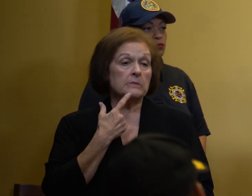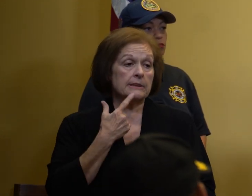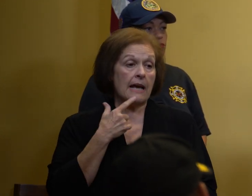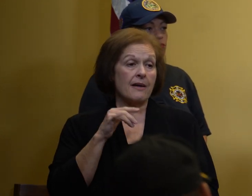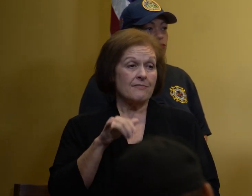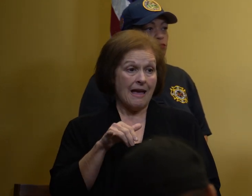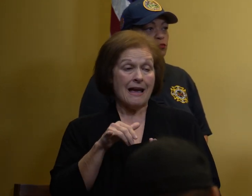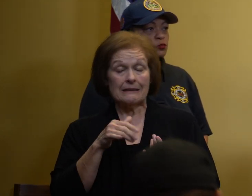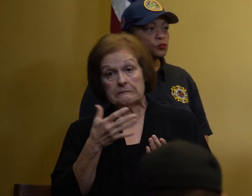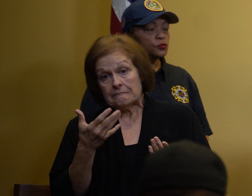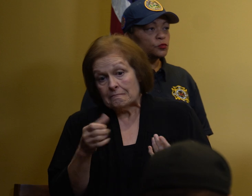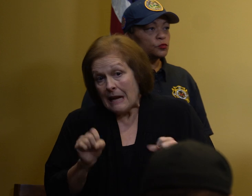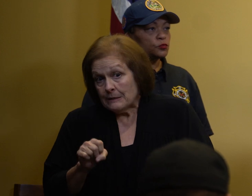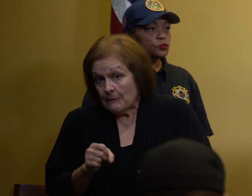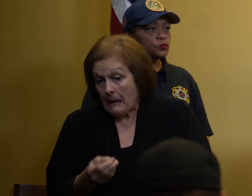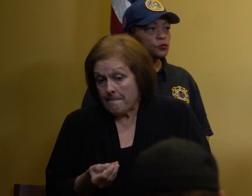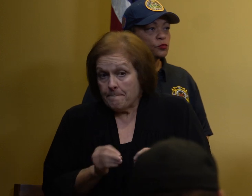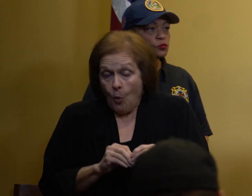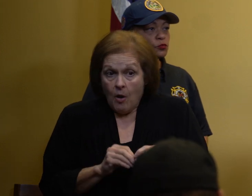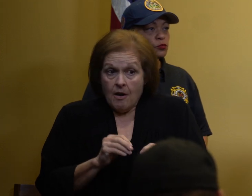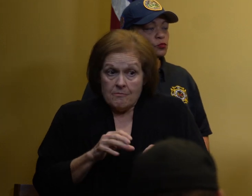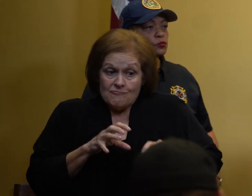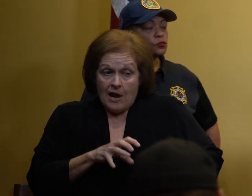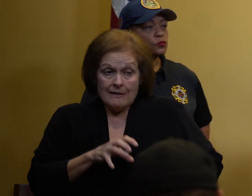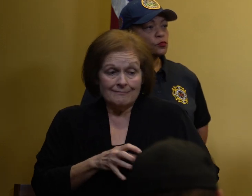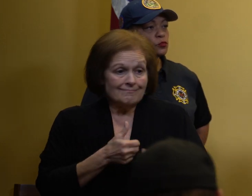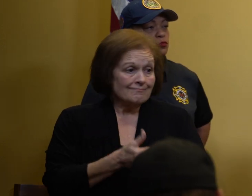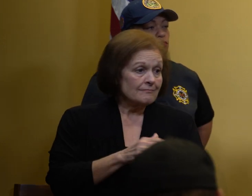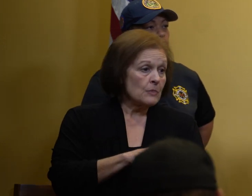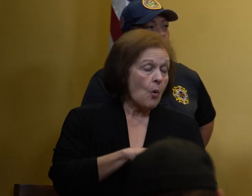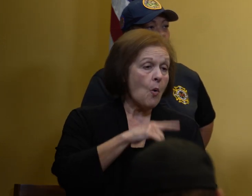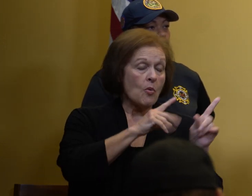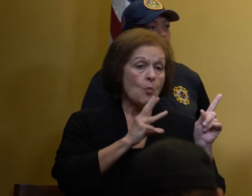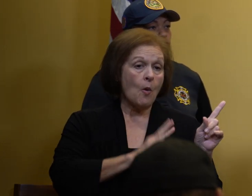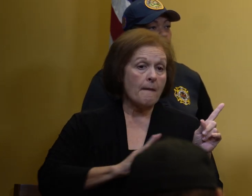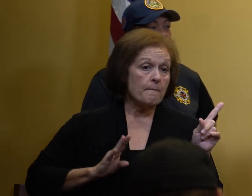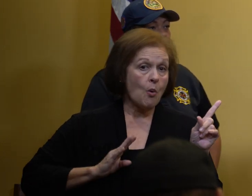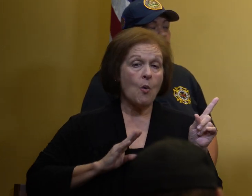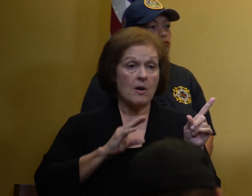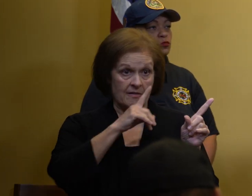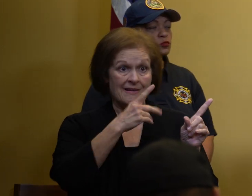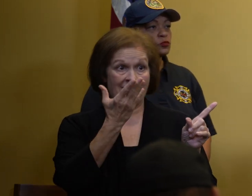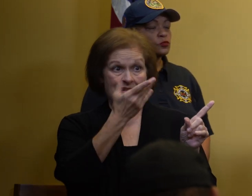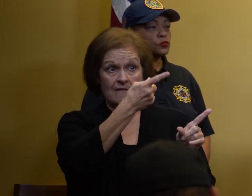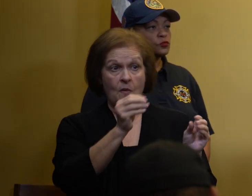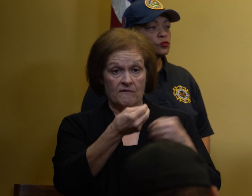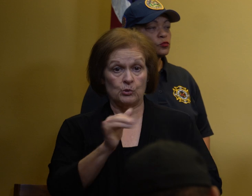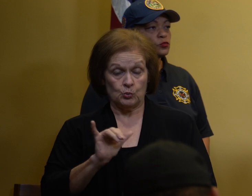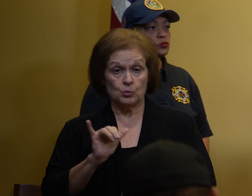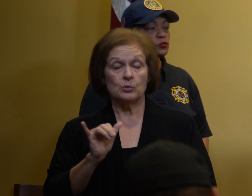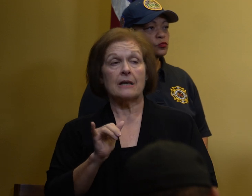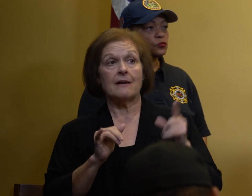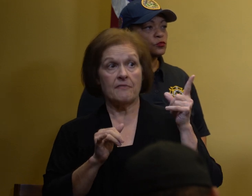those local amounts could be higher. We're engaged with Sewage and Water Board. They're upstairs in the Emergency Operations Center as well, and